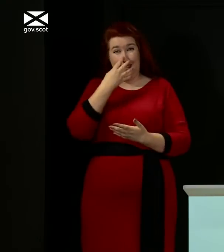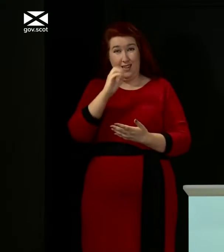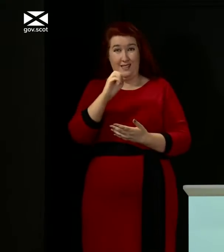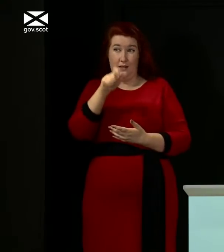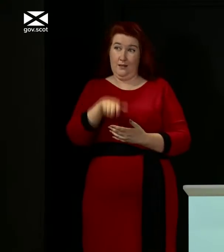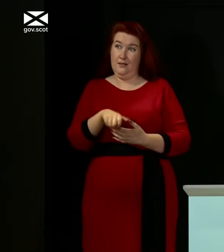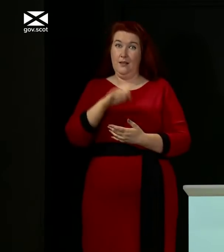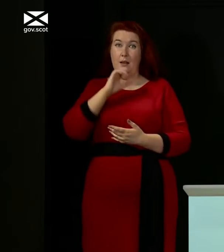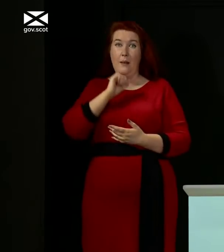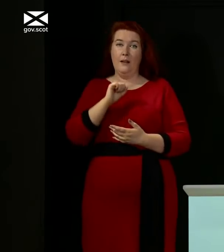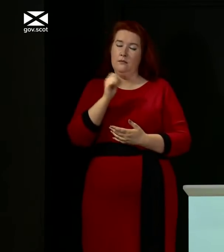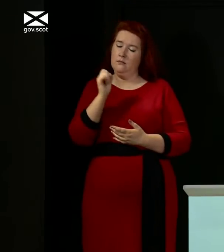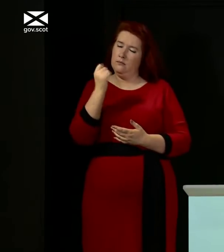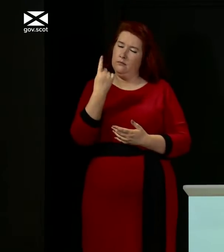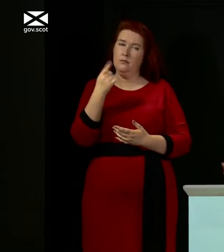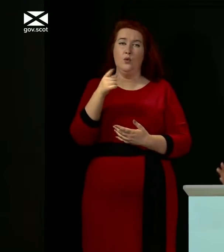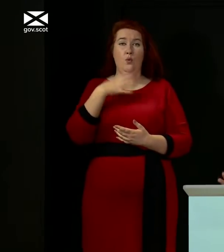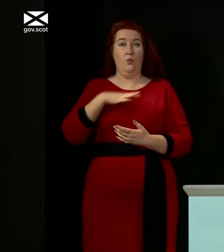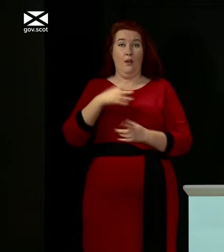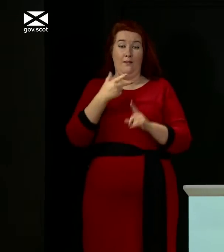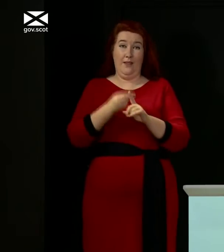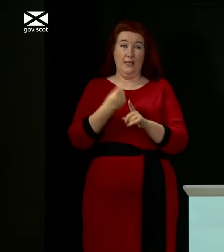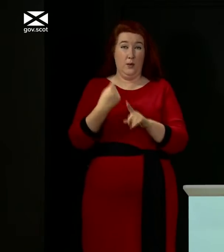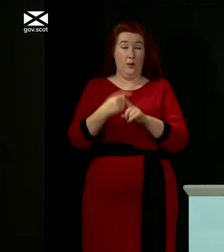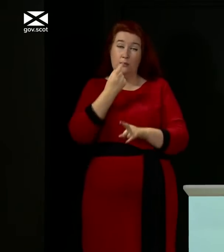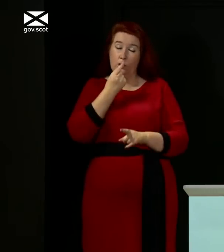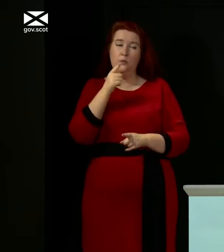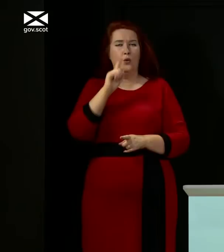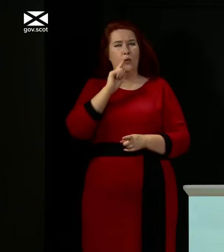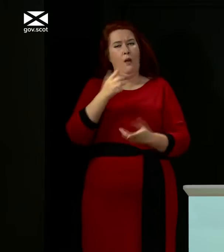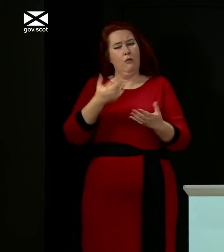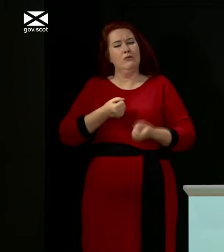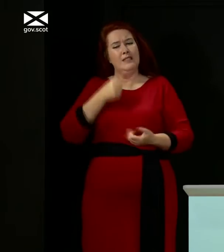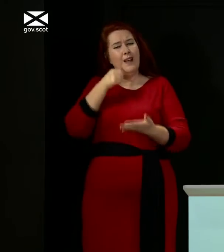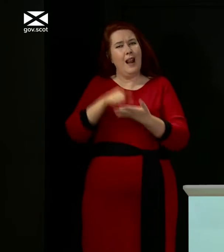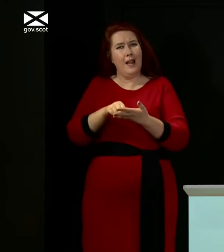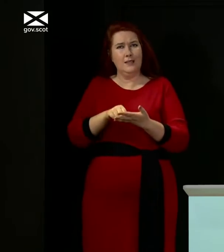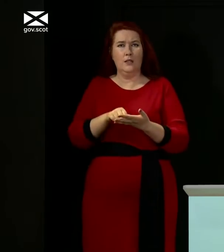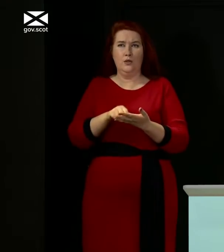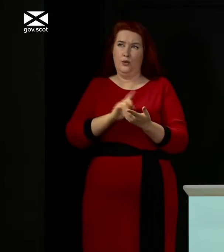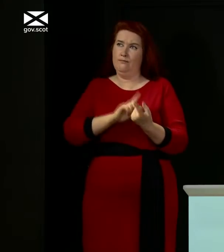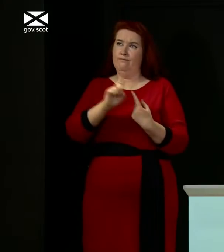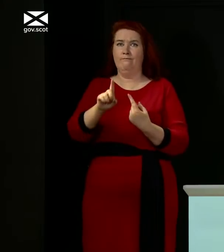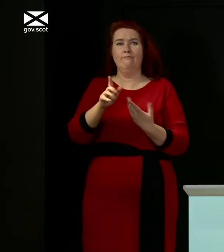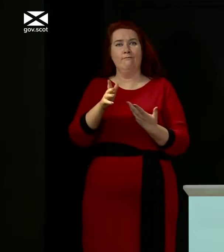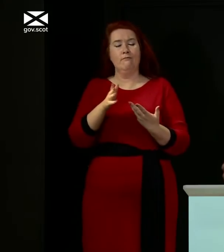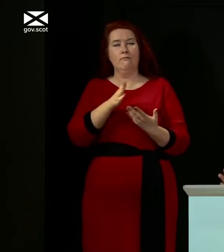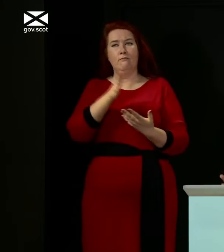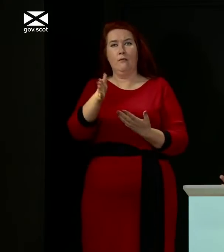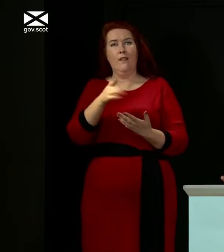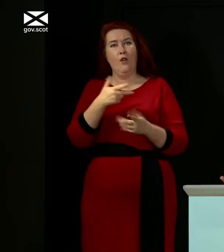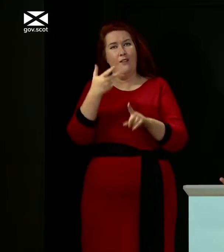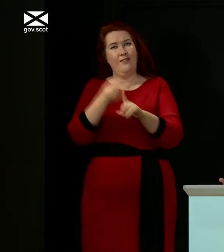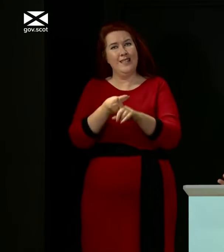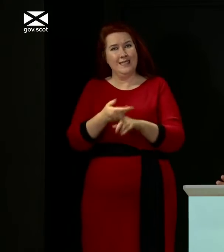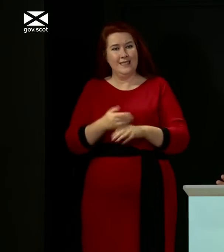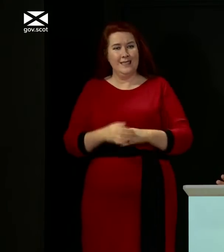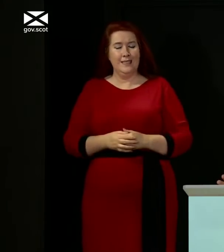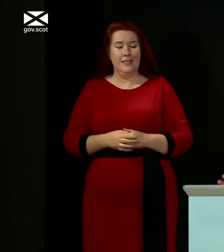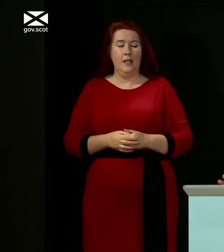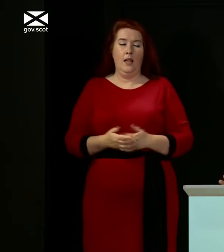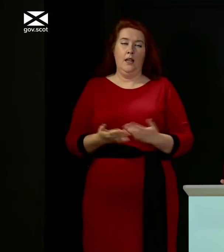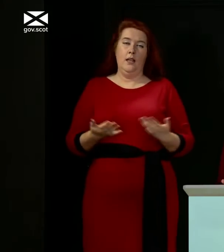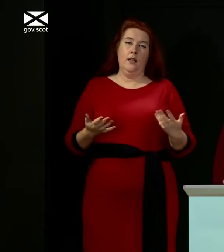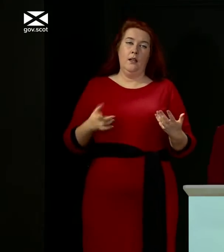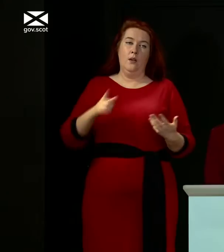understand why you want your vaccine as quickly as possible. You should wait to get the invitation to come forward. The reason, and we talked about this at